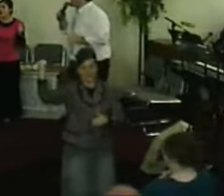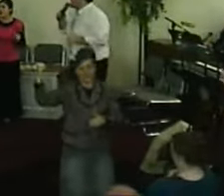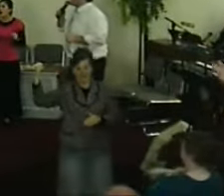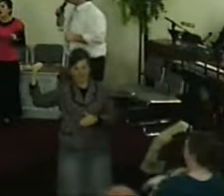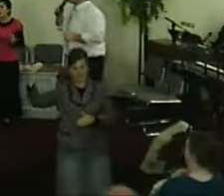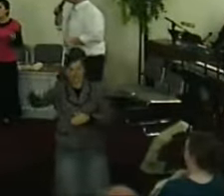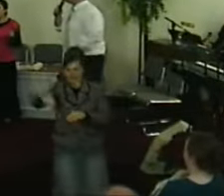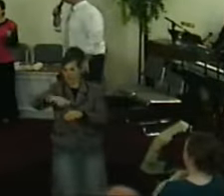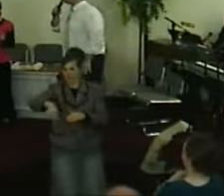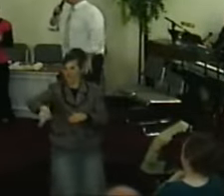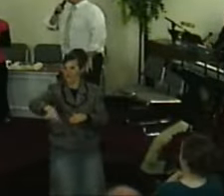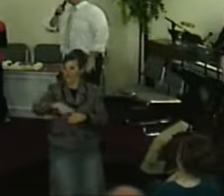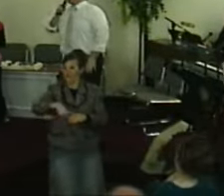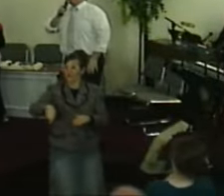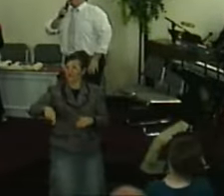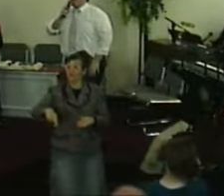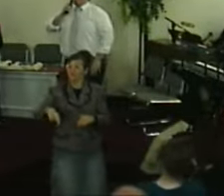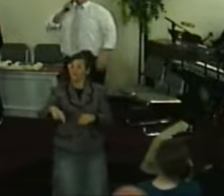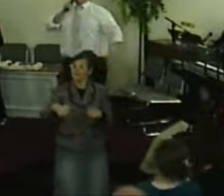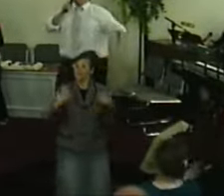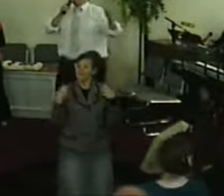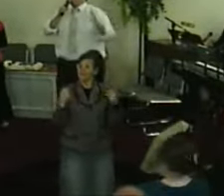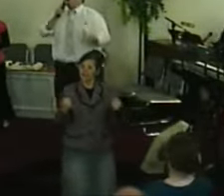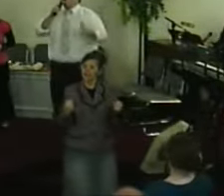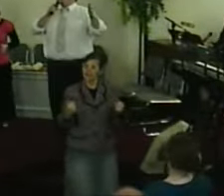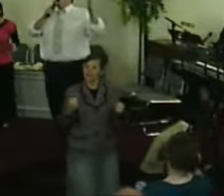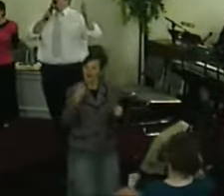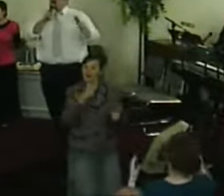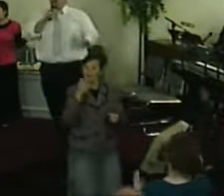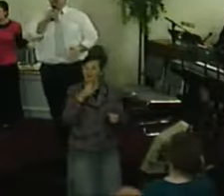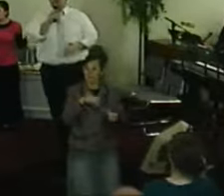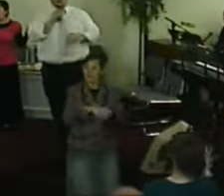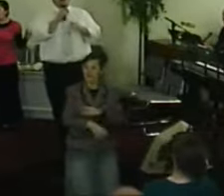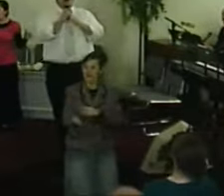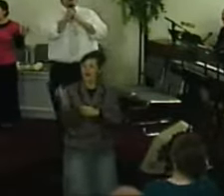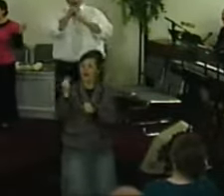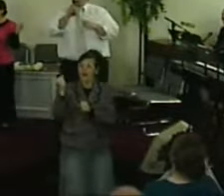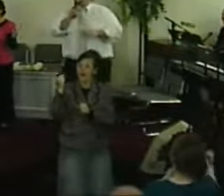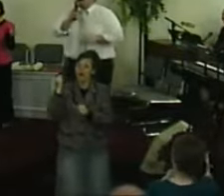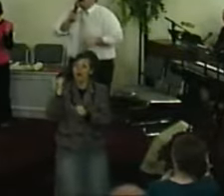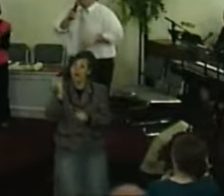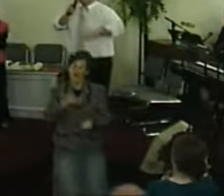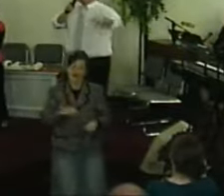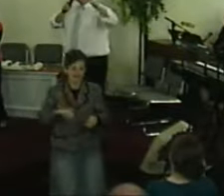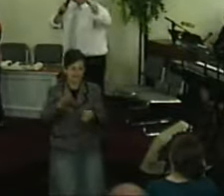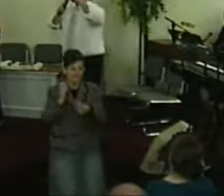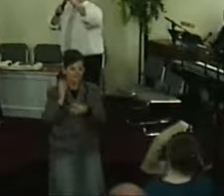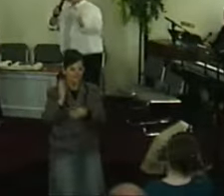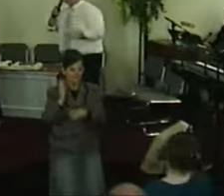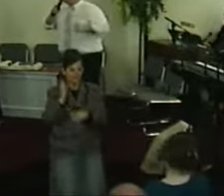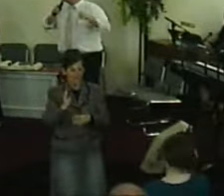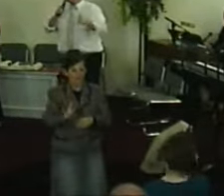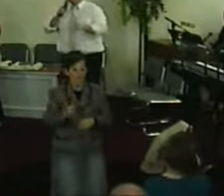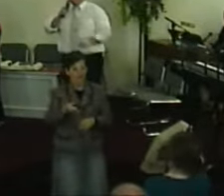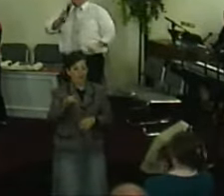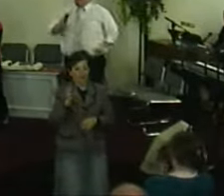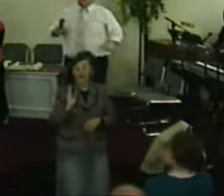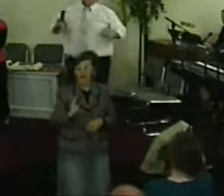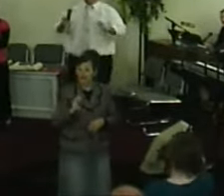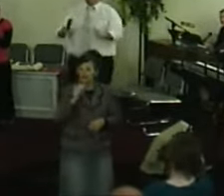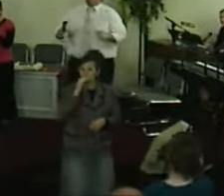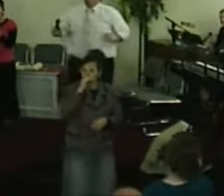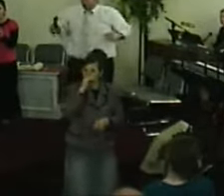any other. Our God is healer. Awesome in power, our God. Oh, our